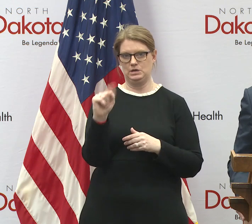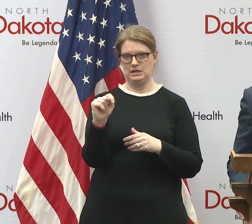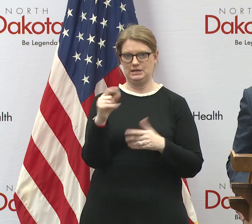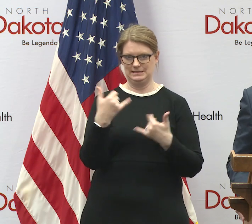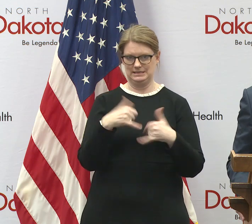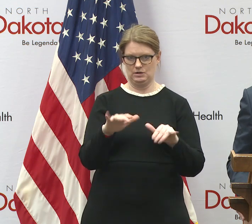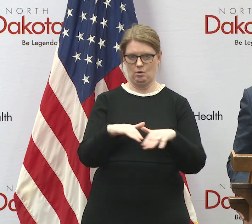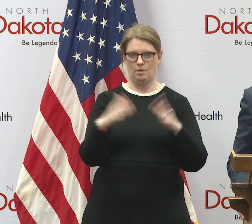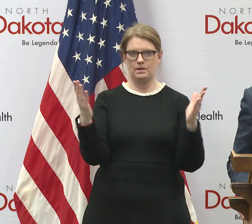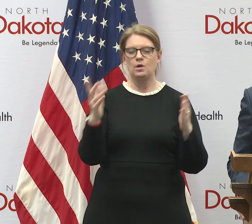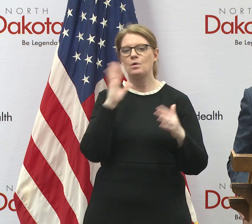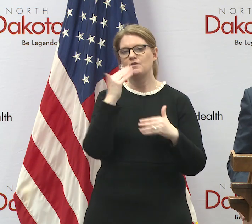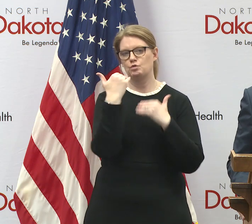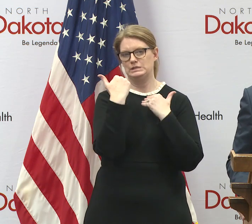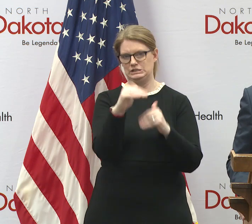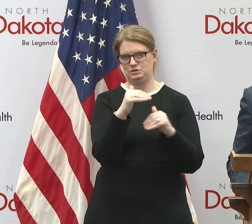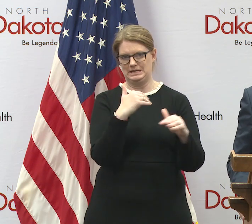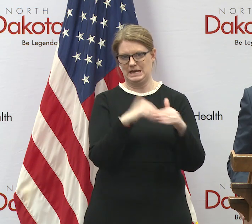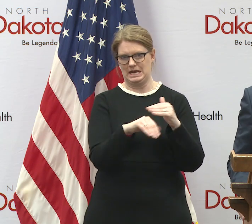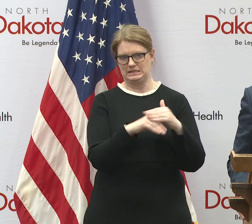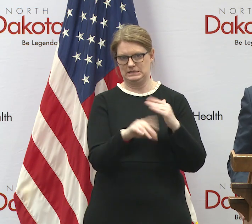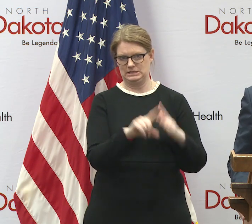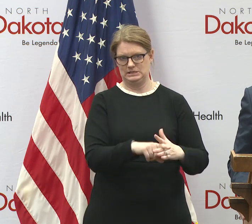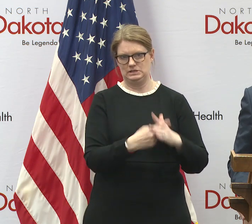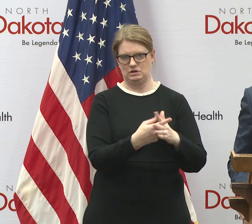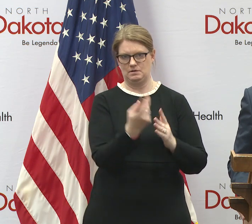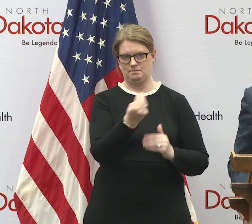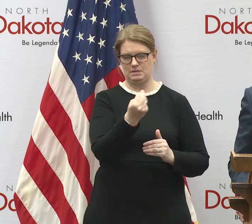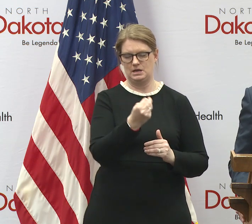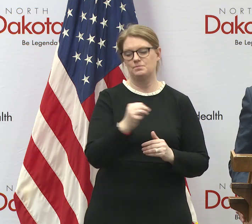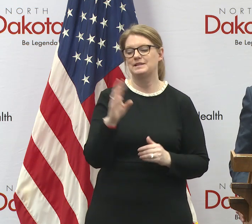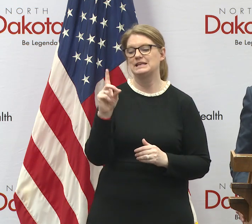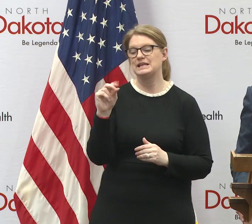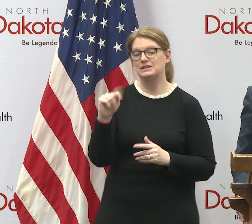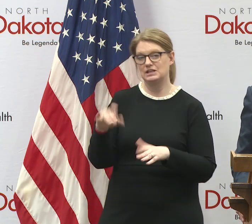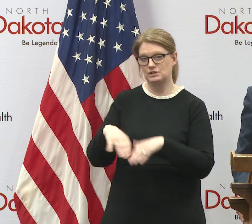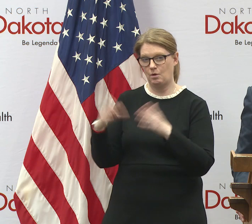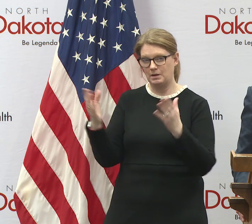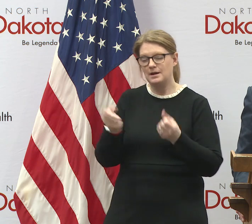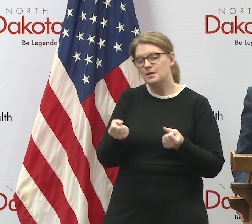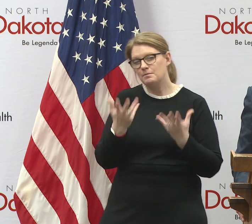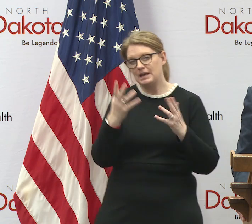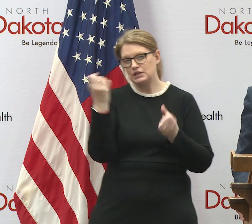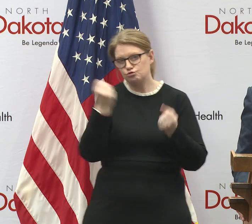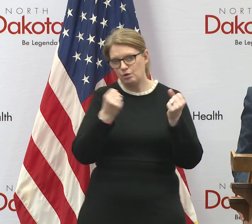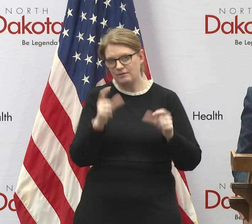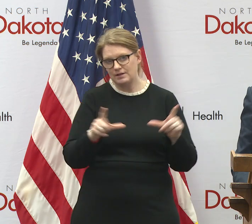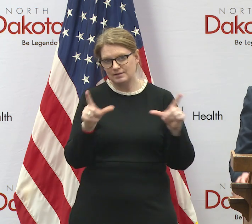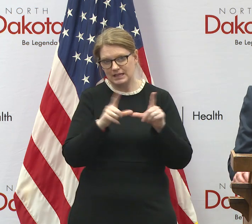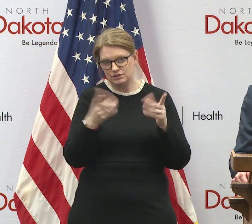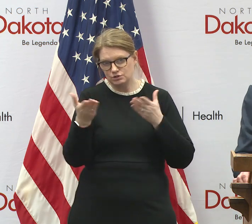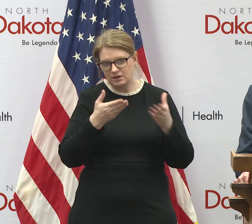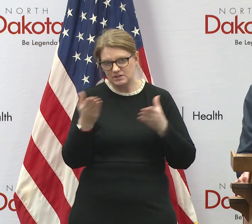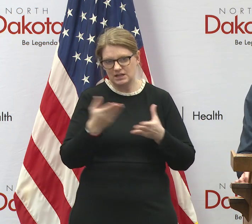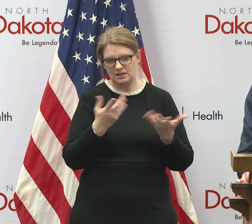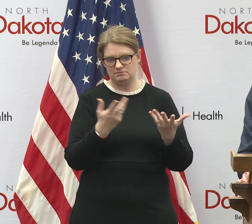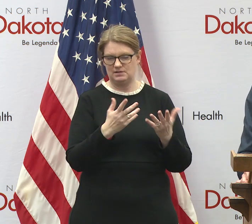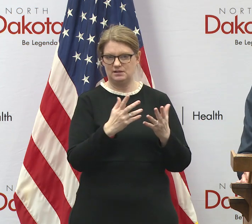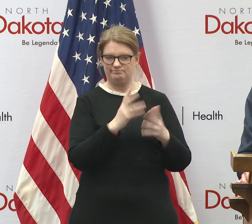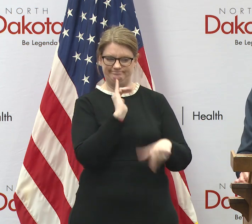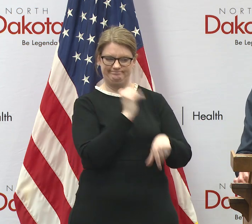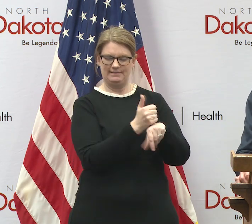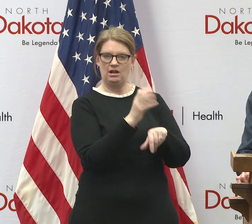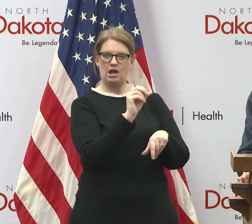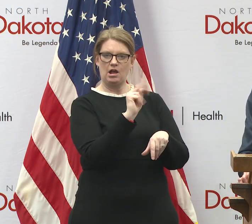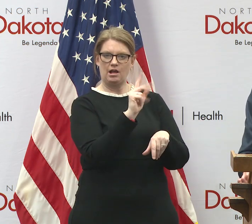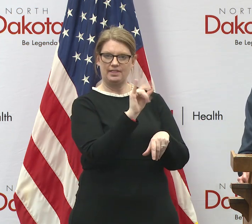will have restricted access starting Monday, but the DOT is open. Many driver's license services can be provided online. Appointments and